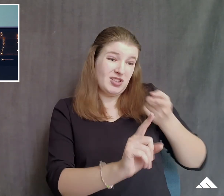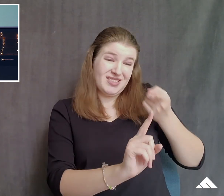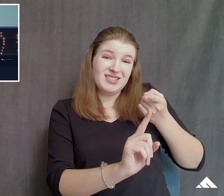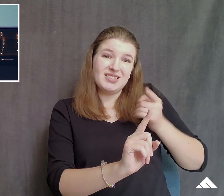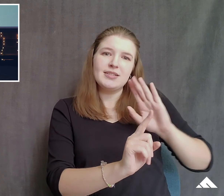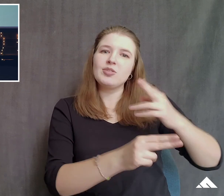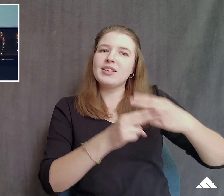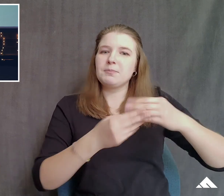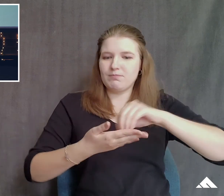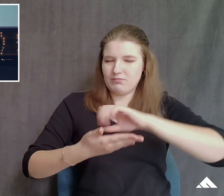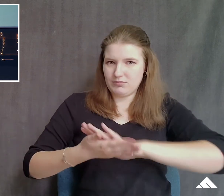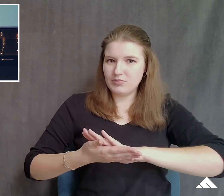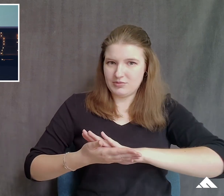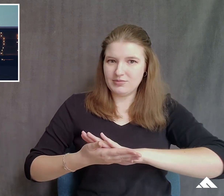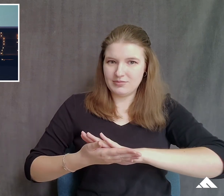Write that person's name down.